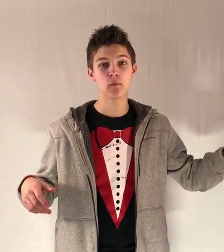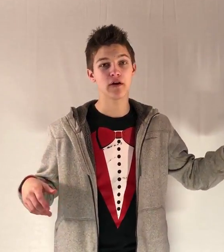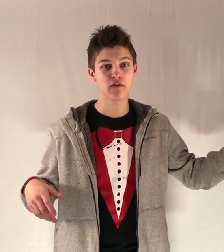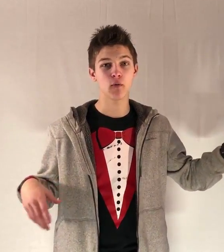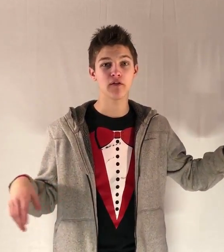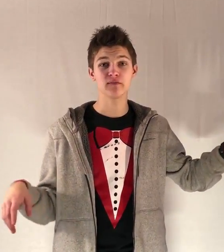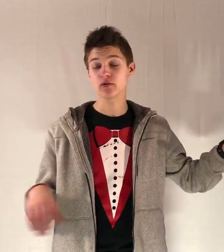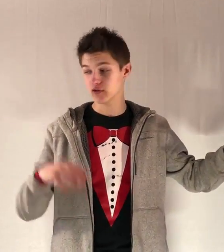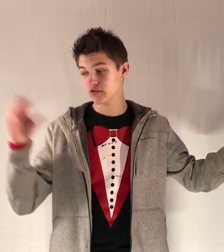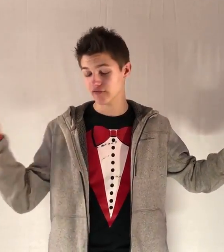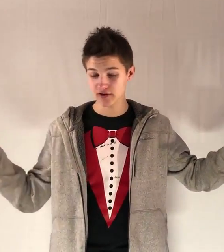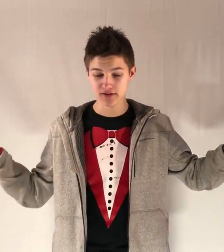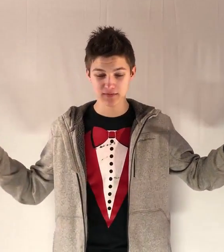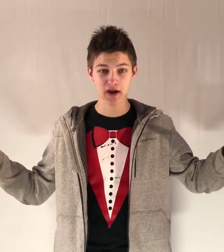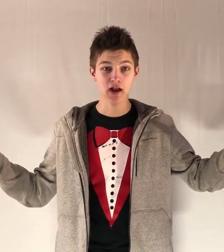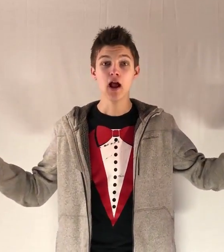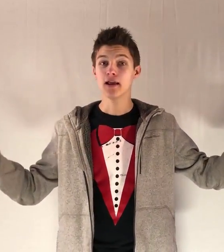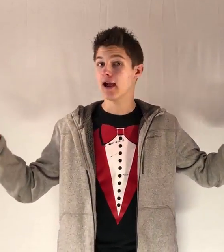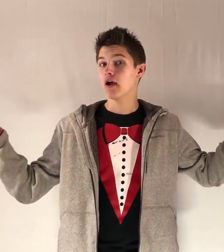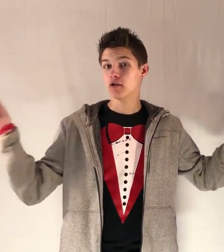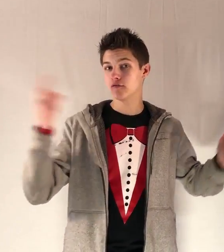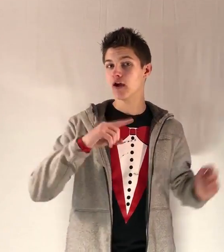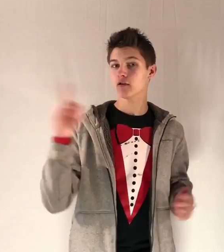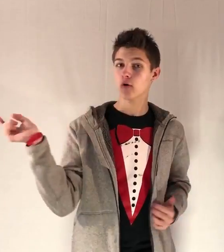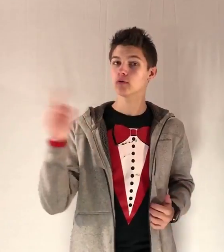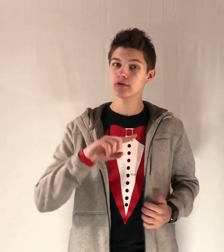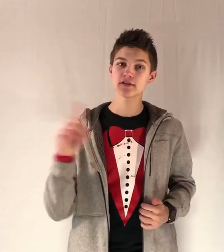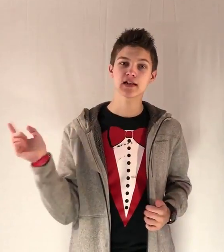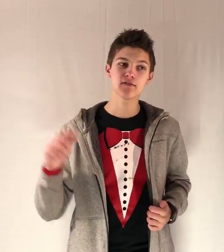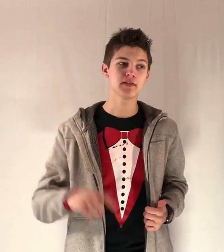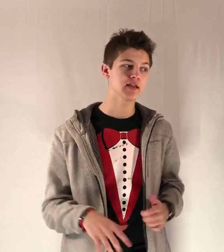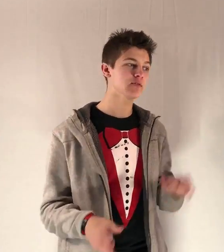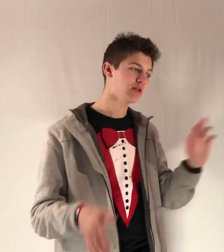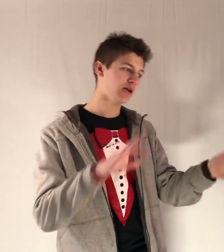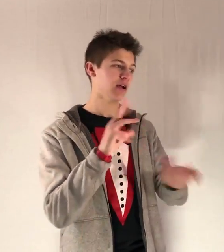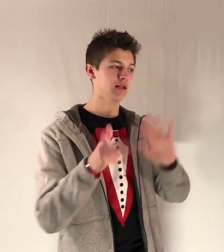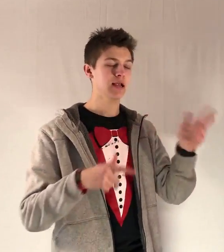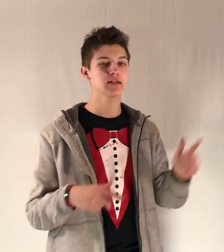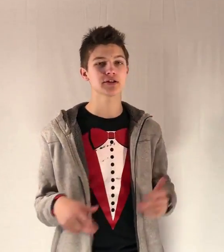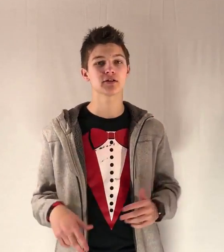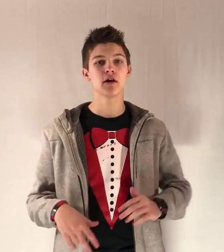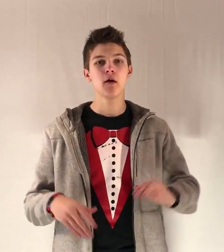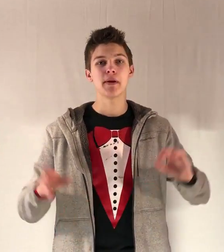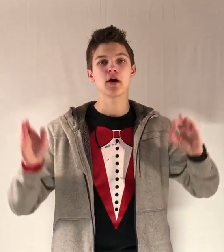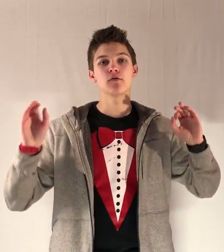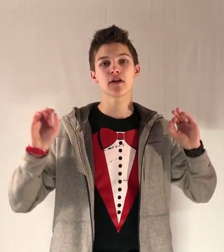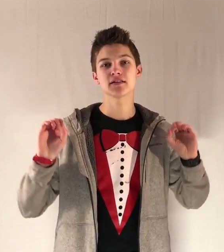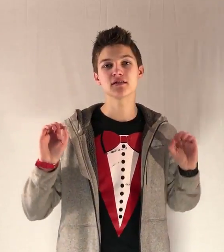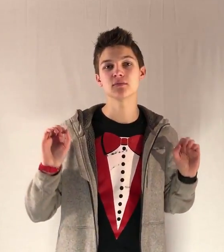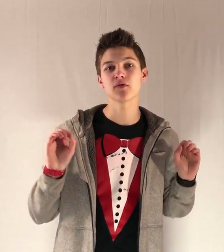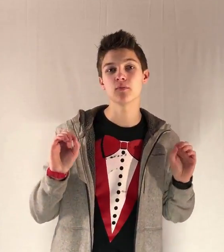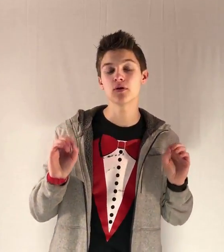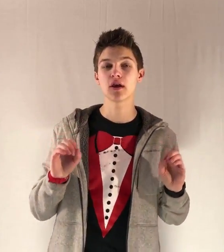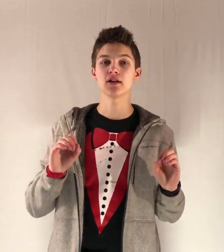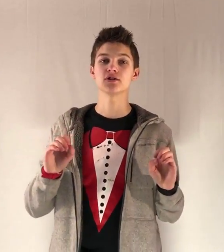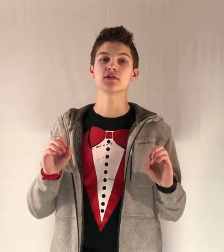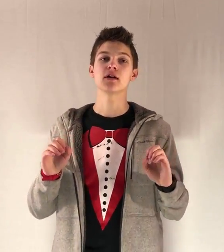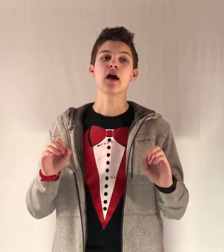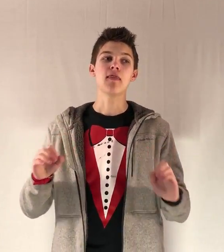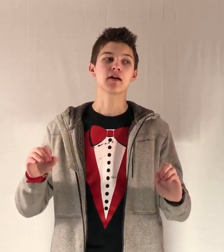far away from you and the other friend who sits behind. Yeah, you've got the whole looks and everything. You can kind of hand gesture, but now you've got a system of communication that can be